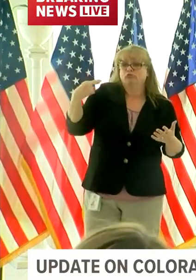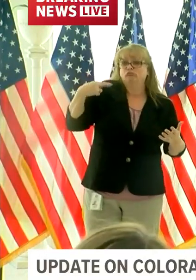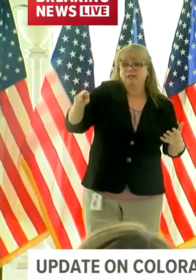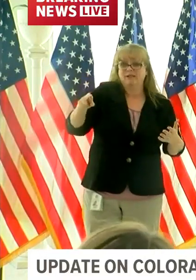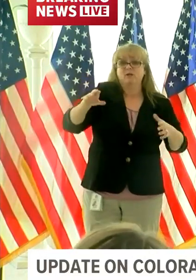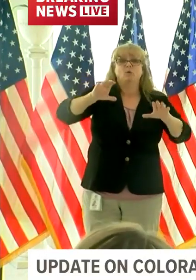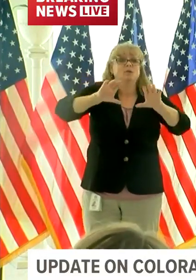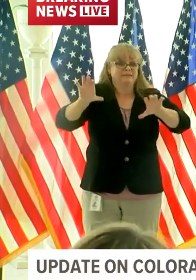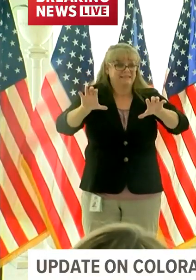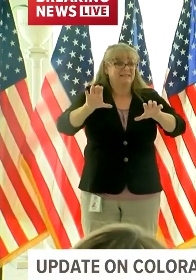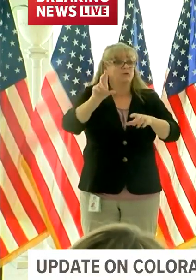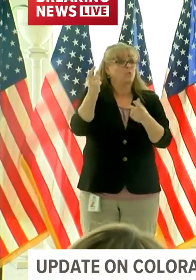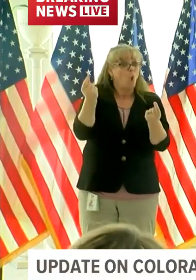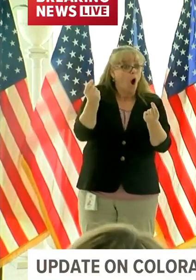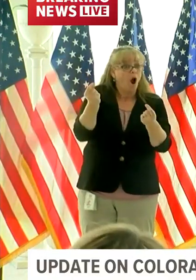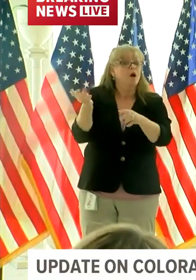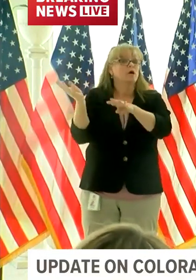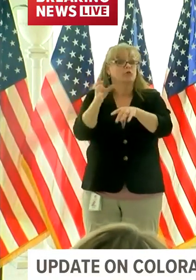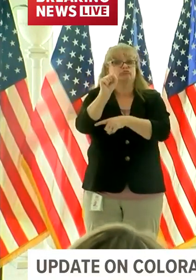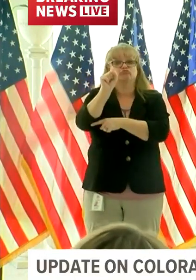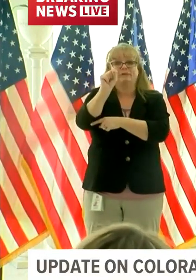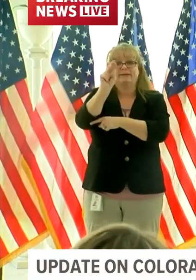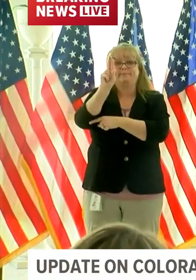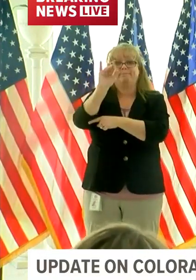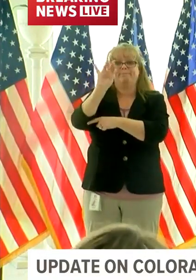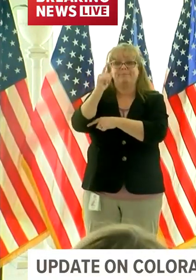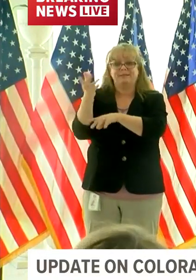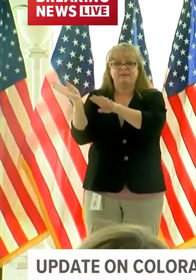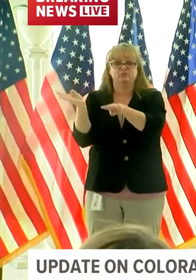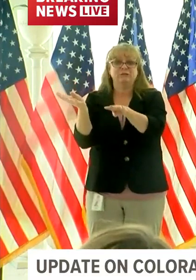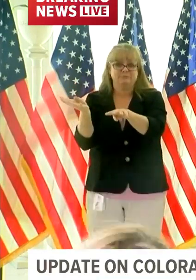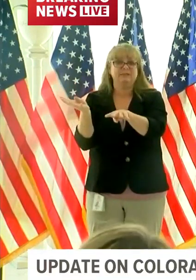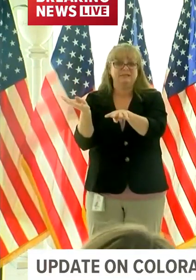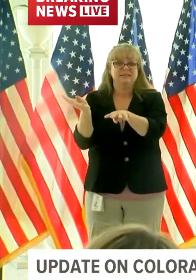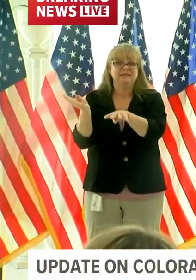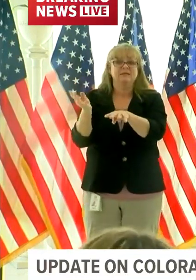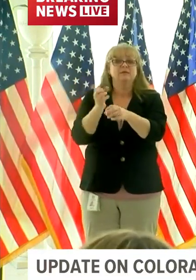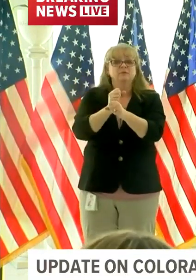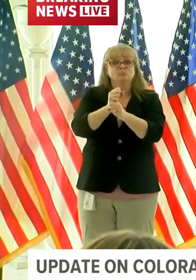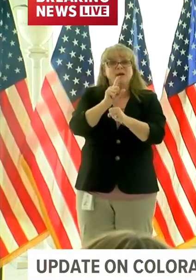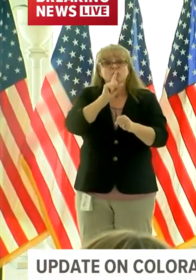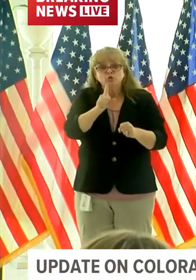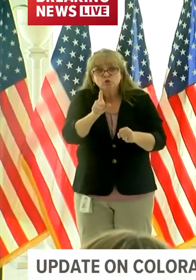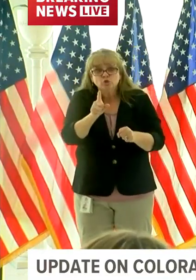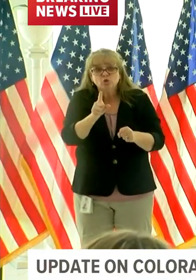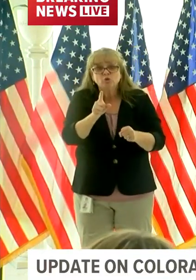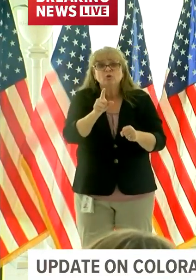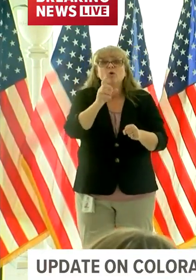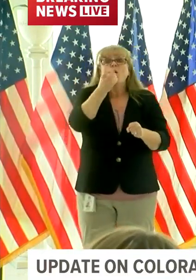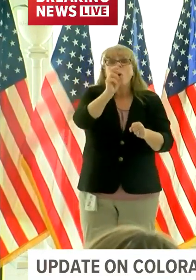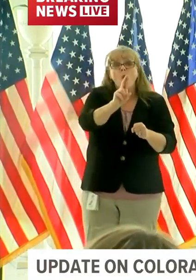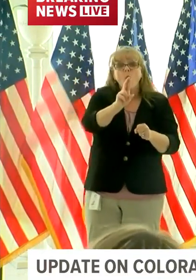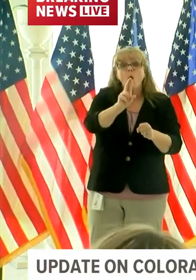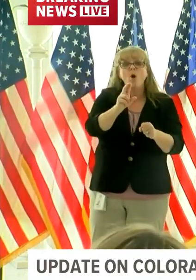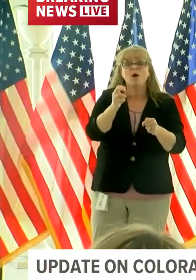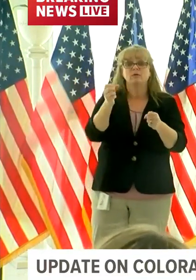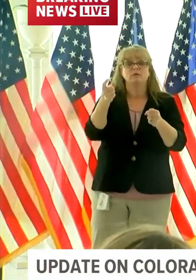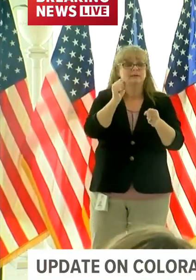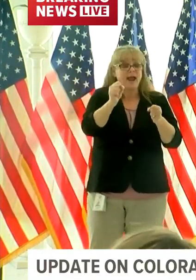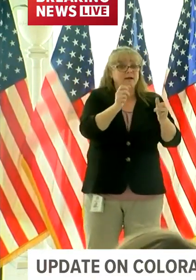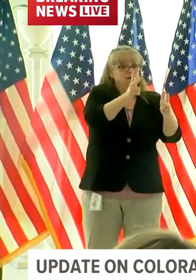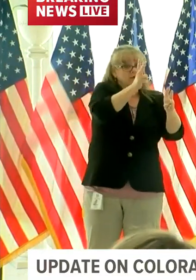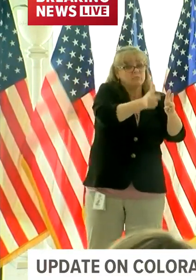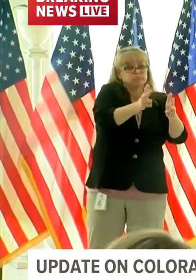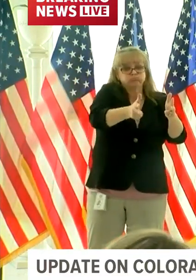of those and making sure that they're able to offer online services or drive-in services. We have a